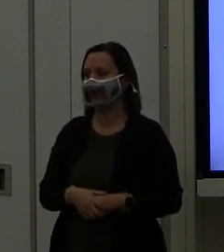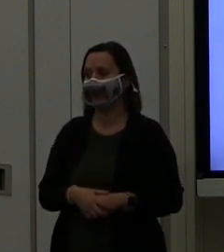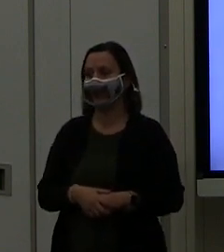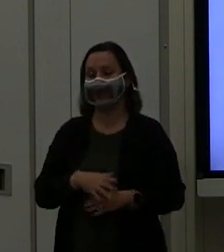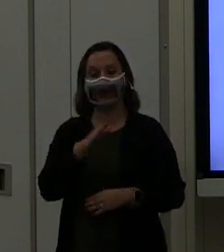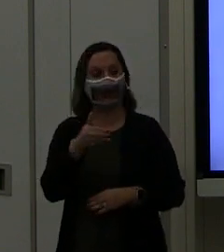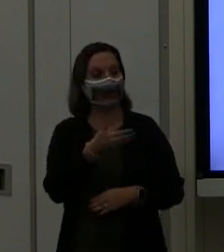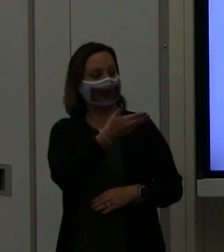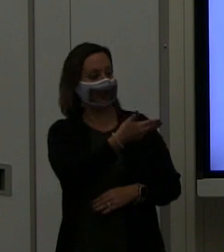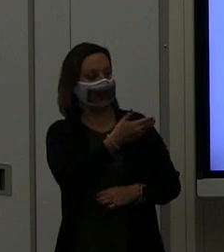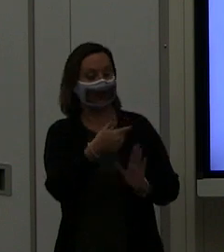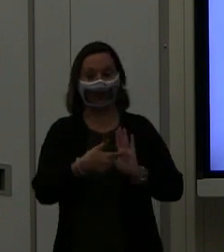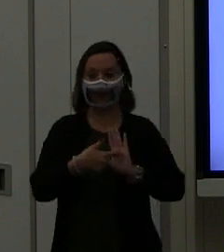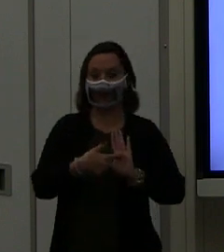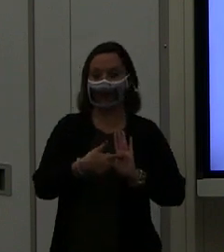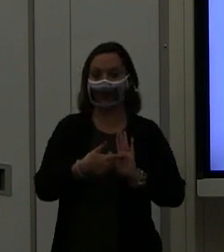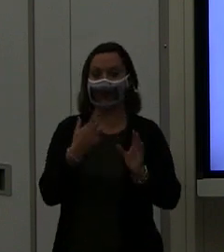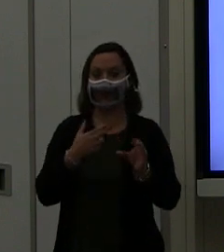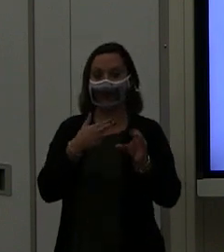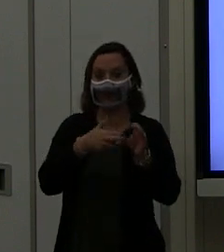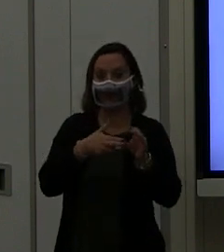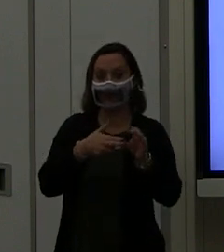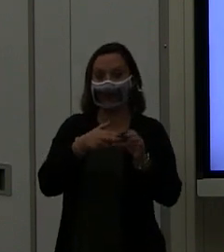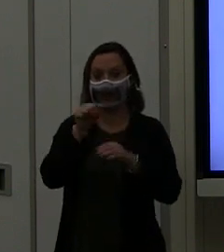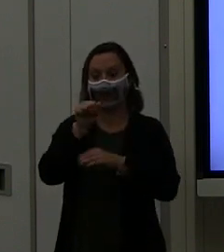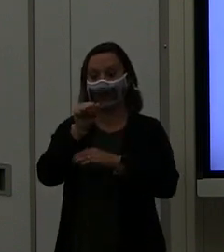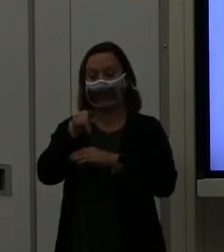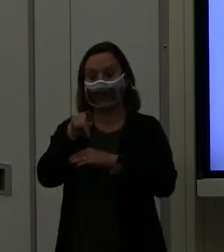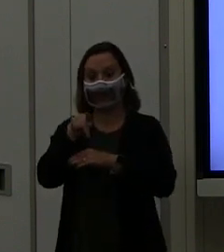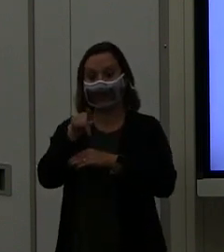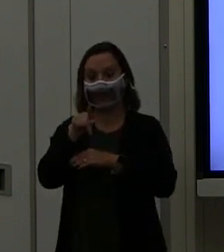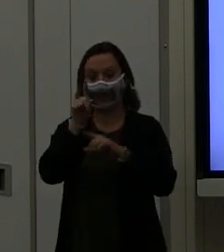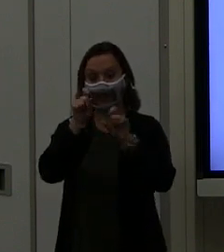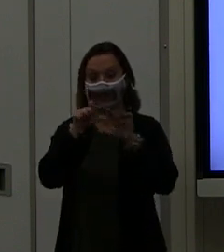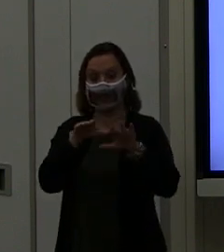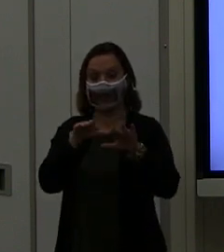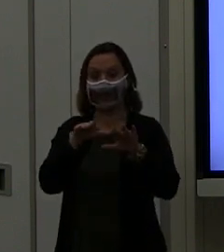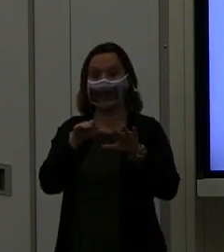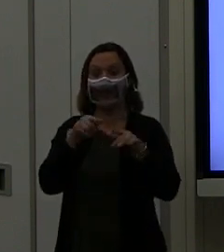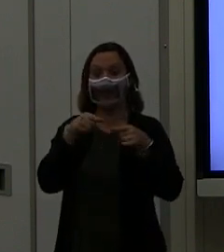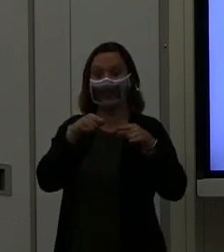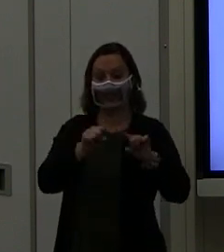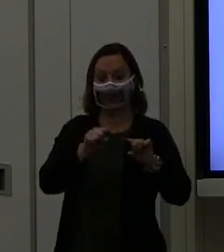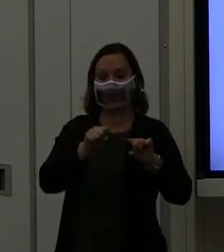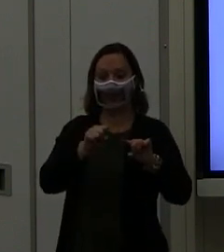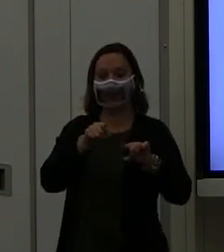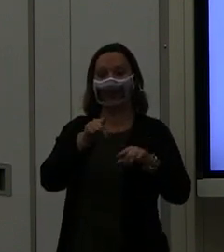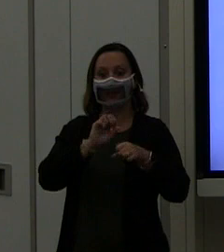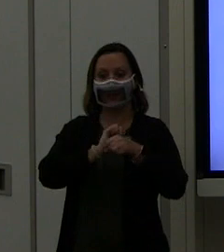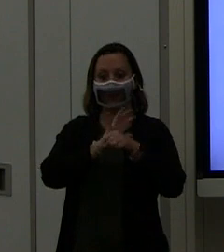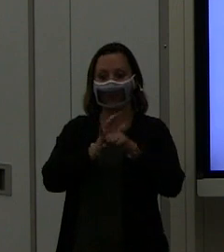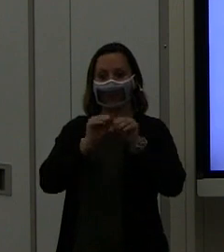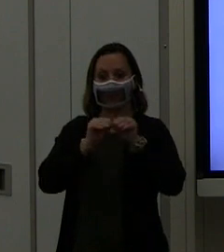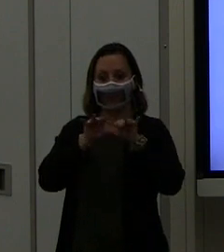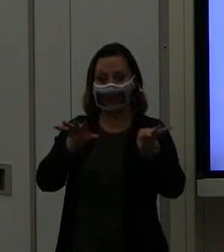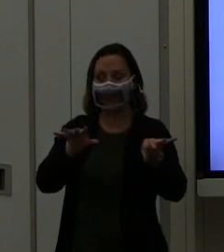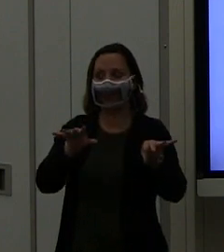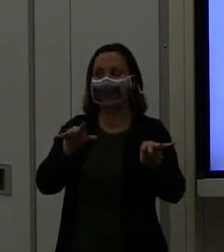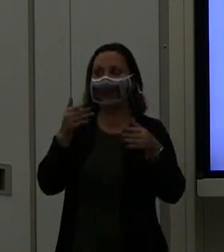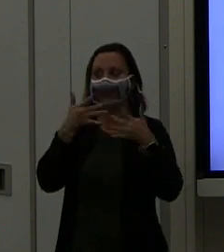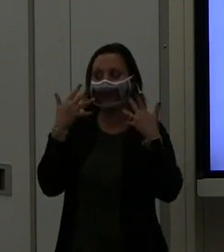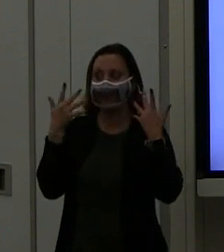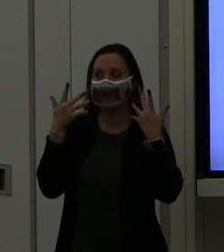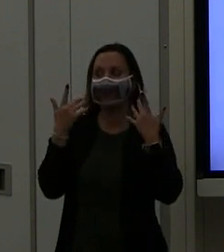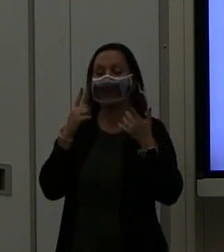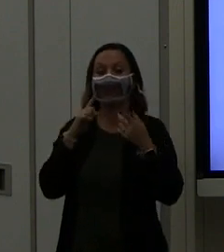Another highlight would be participation in AP exams. So during the pandemic, in the spring, College Board, the organization that develops the